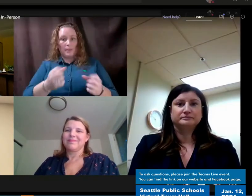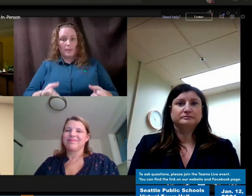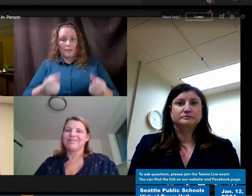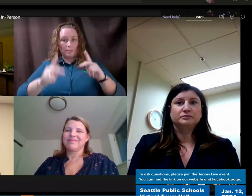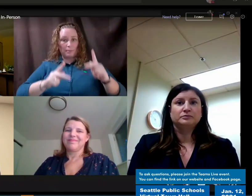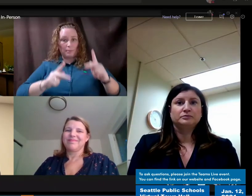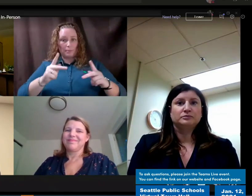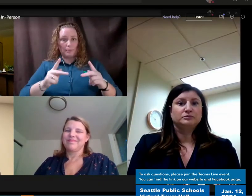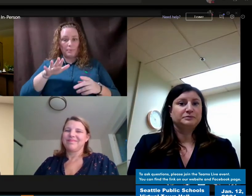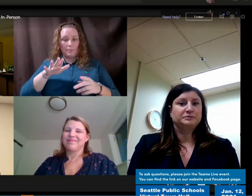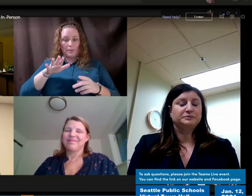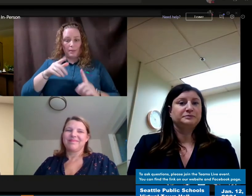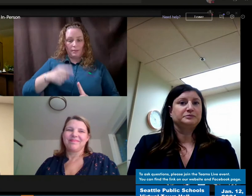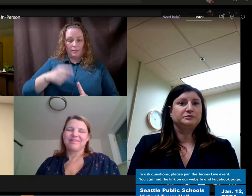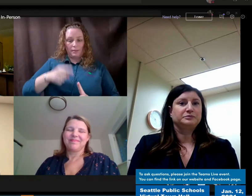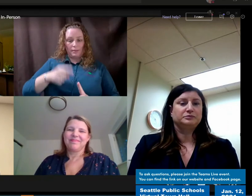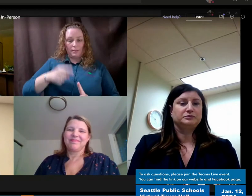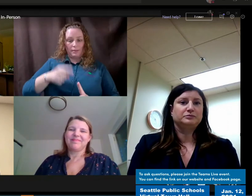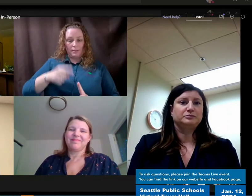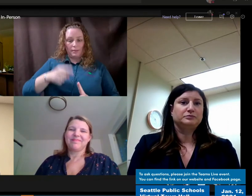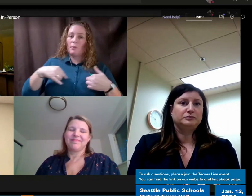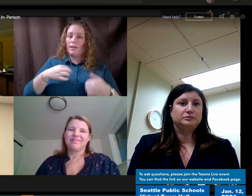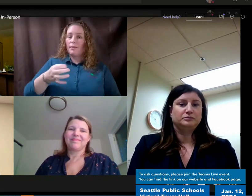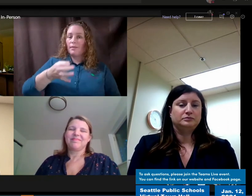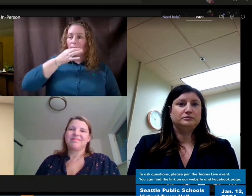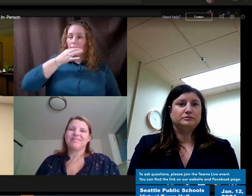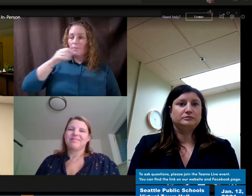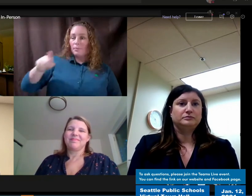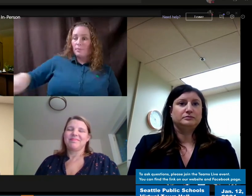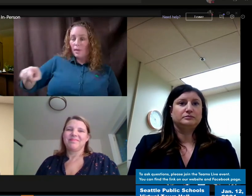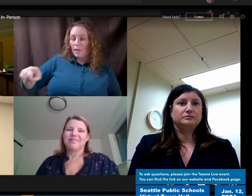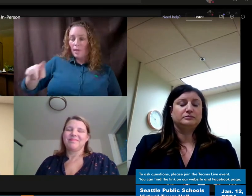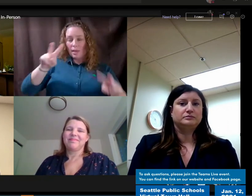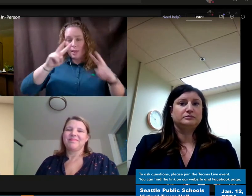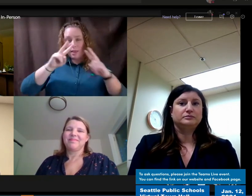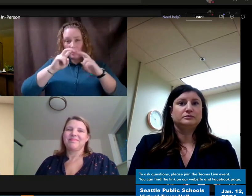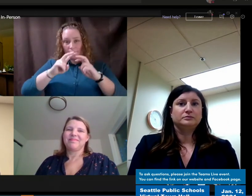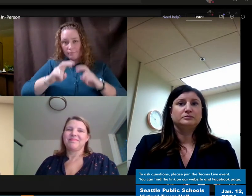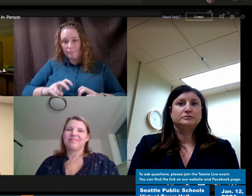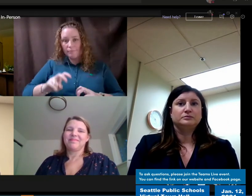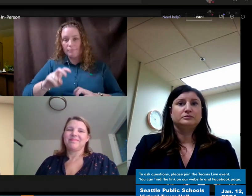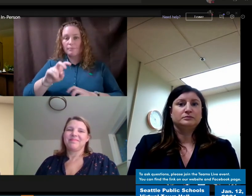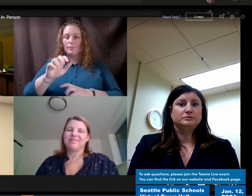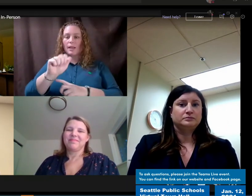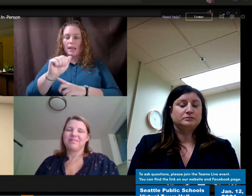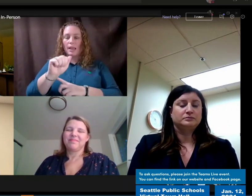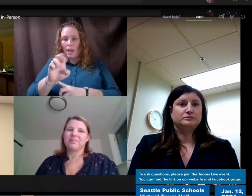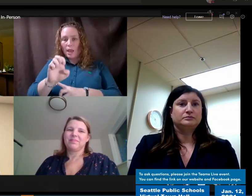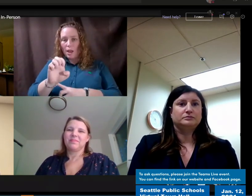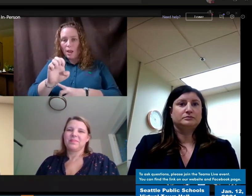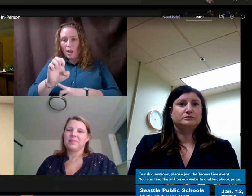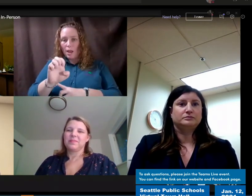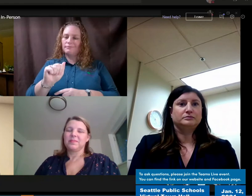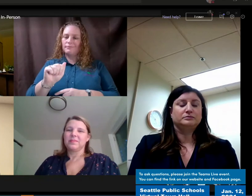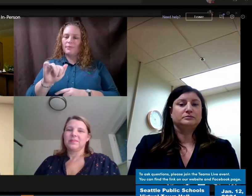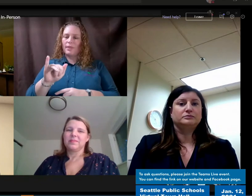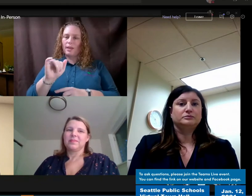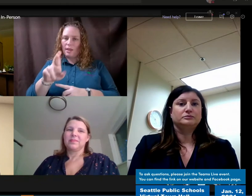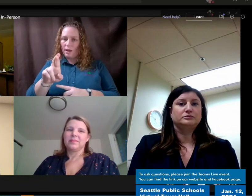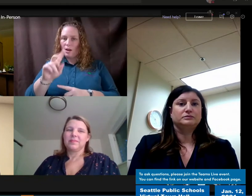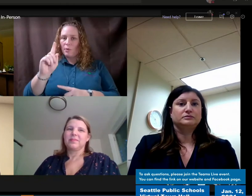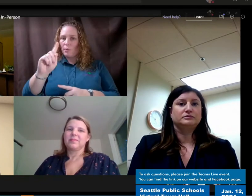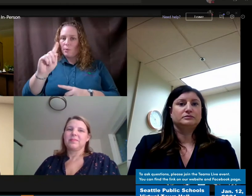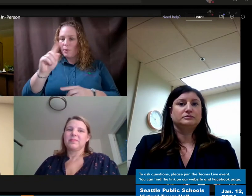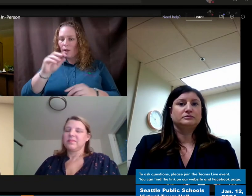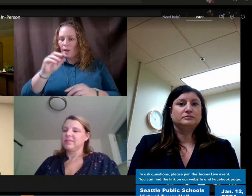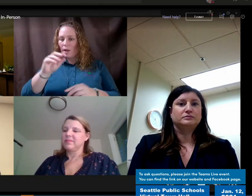in this particular area that have examined the flow of air and the number of people who would sit in those particular areas. And